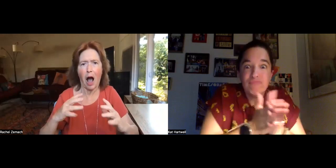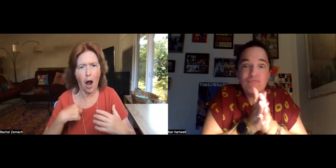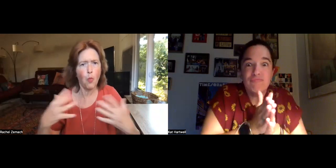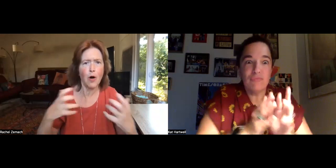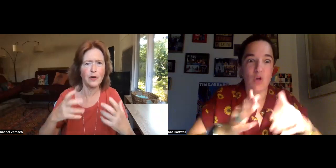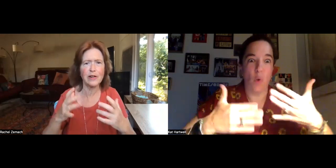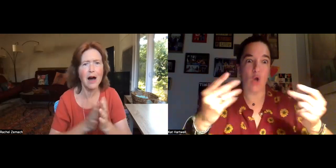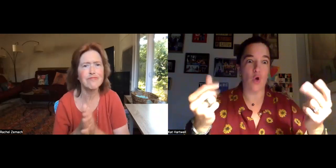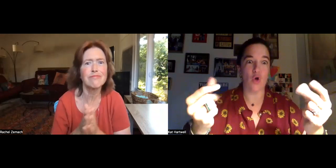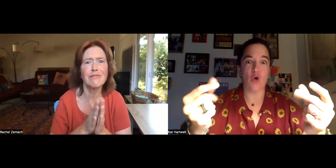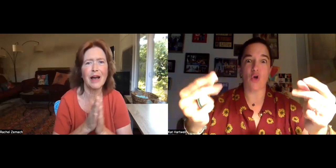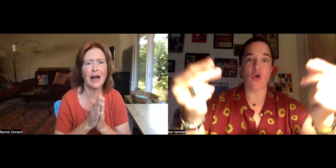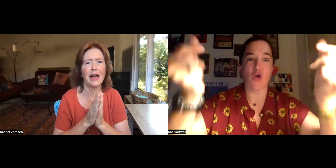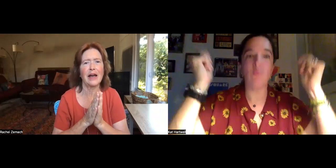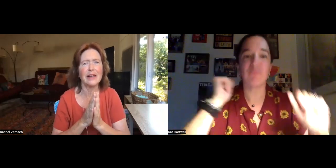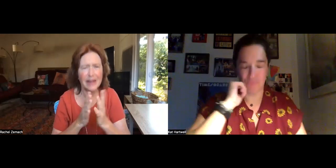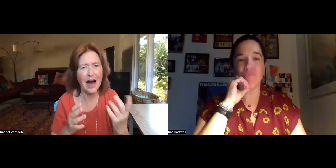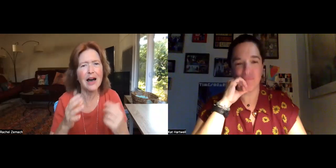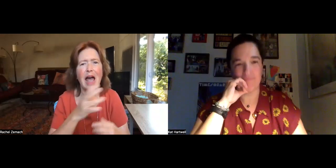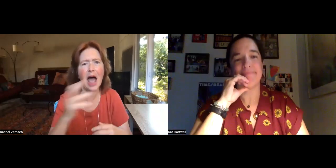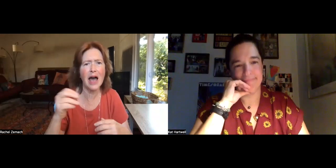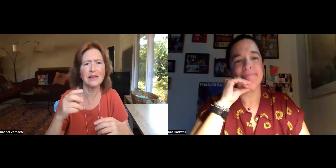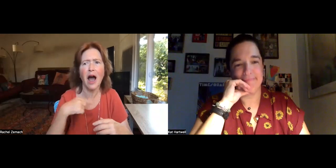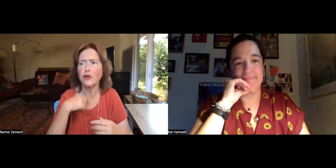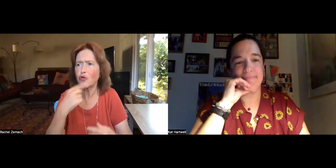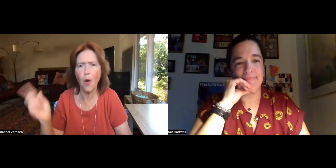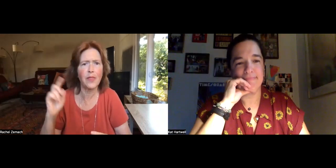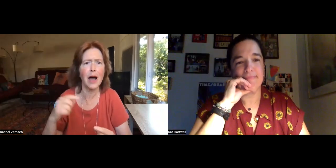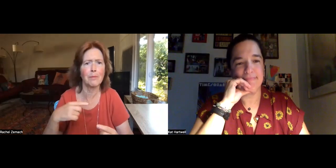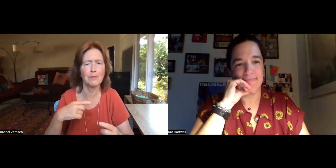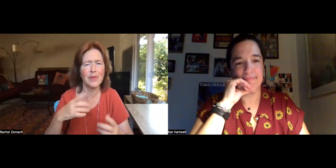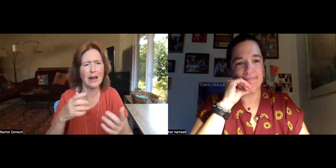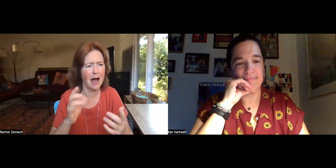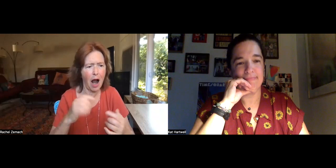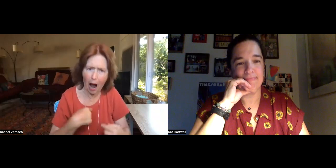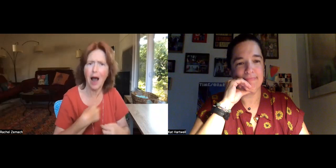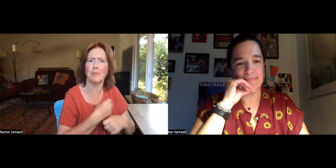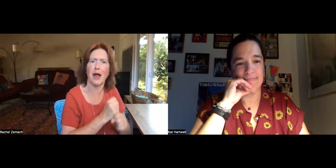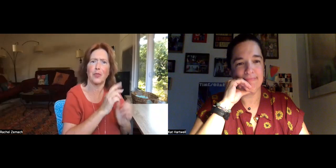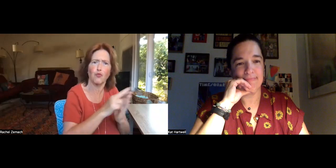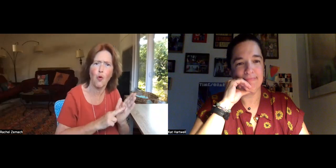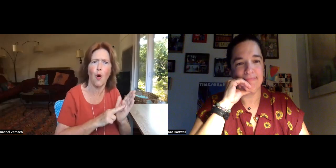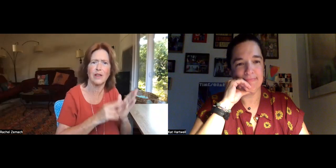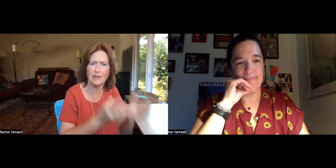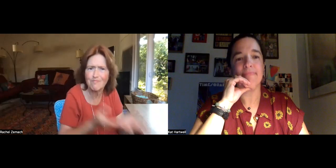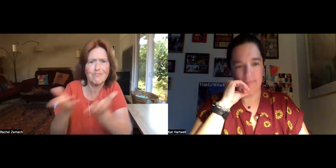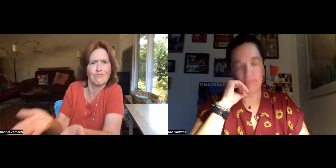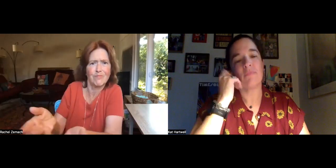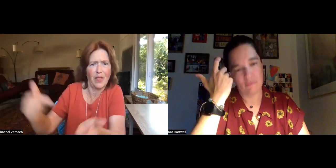I wanted, yes. Go. Yeah, and I told them, I made the rule.